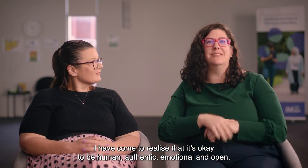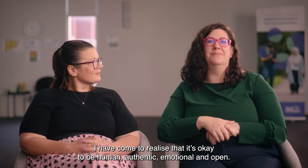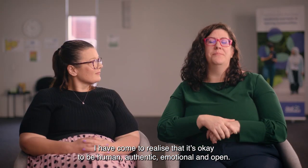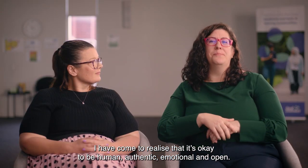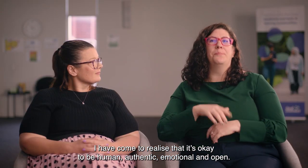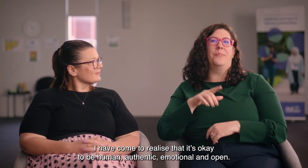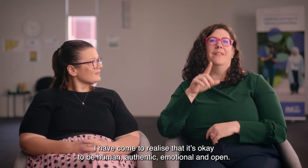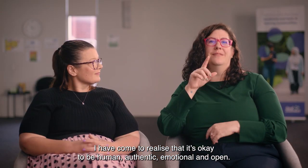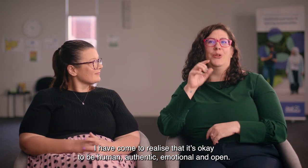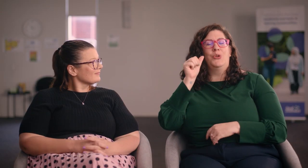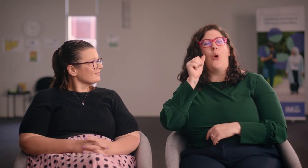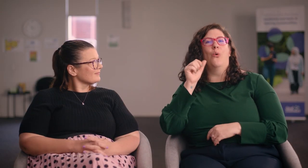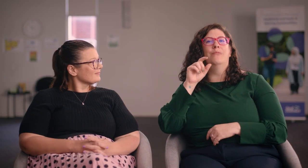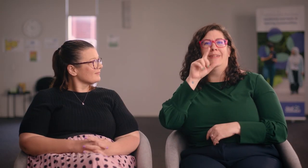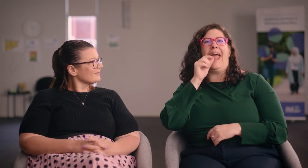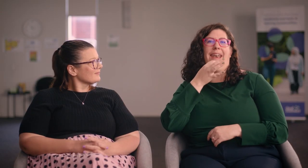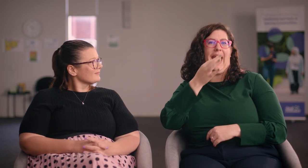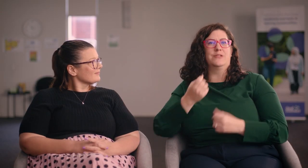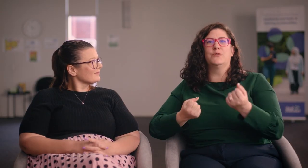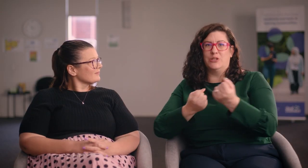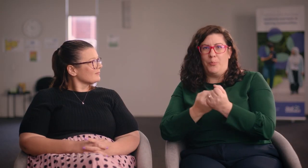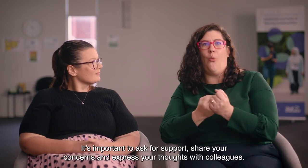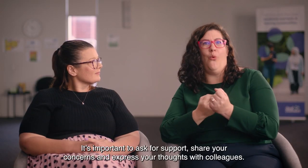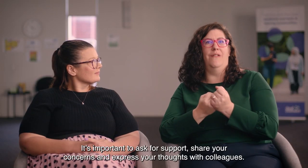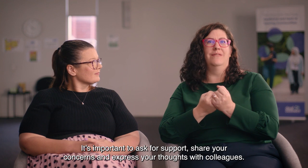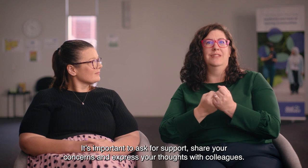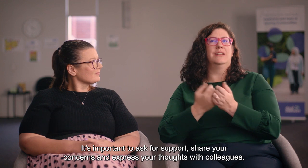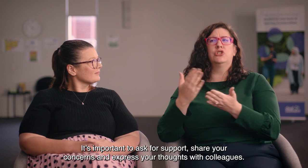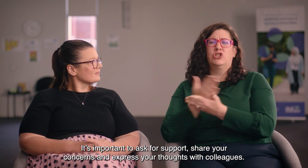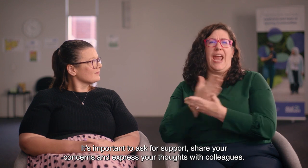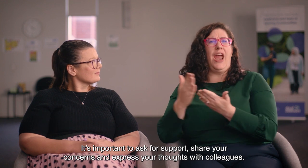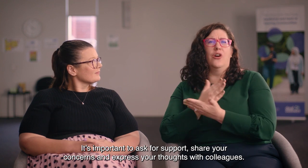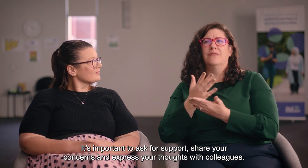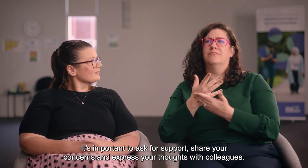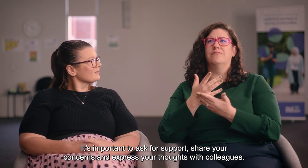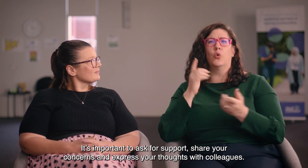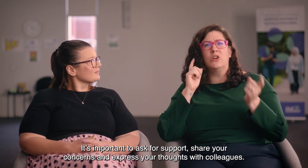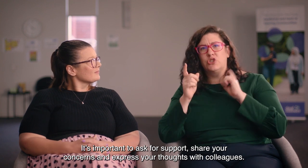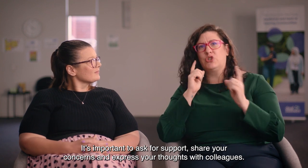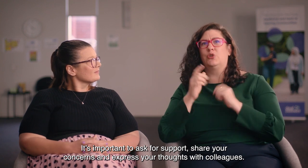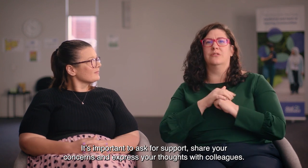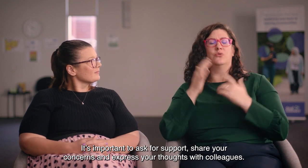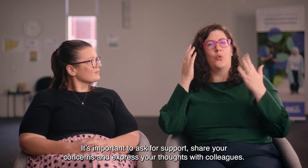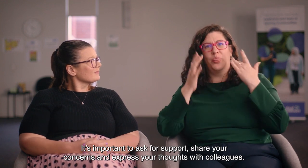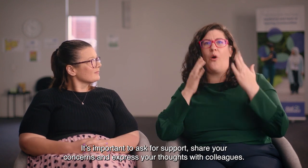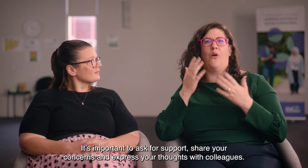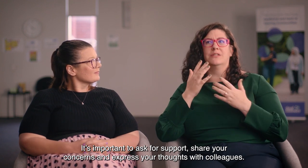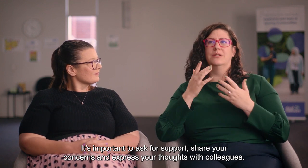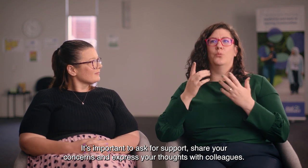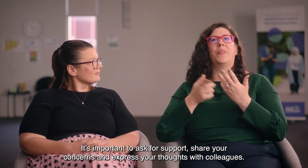emotional, and open. It's important to ask for support, share your concerns, and express